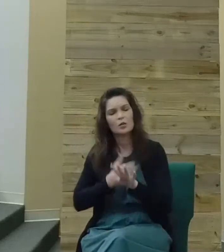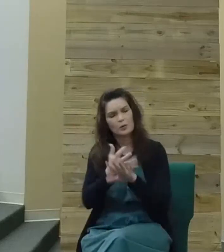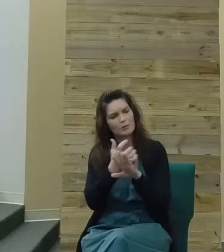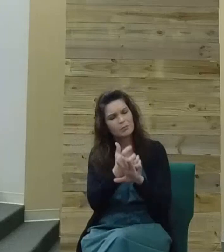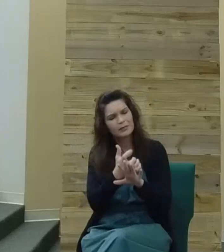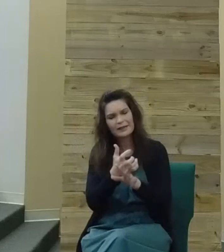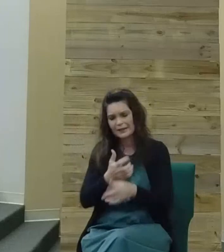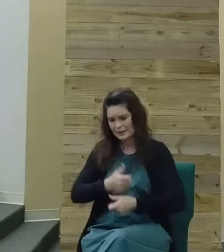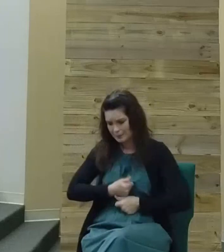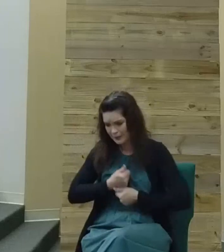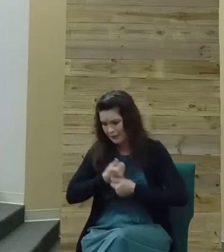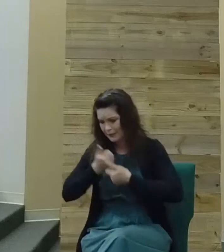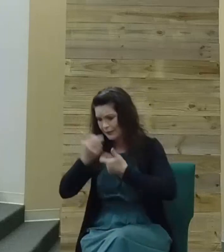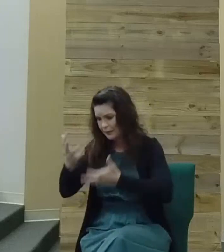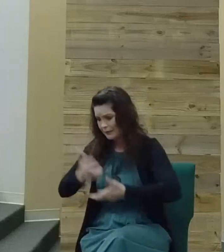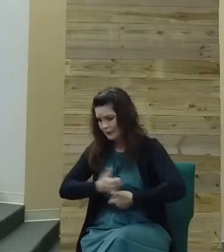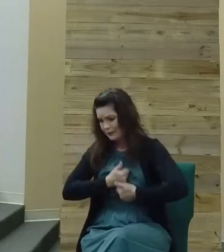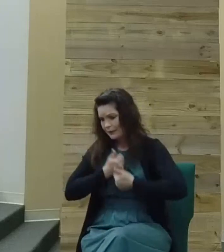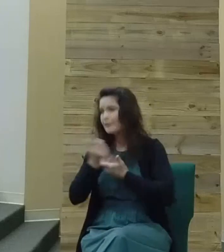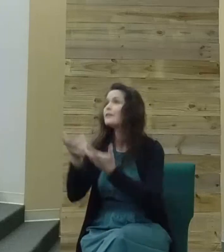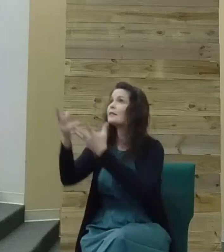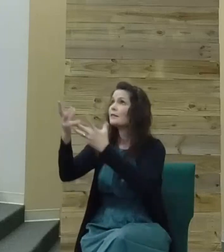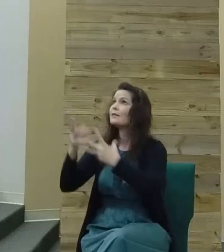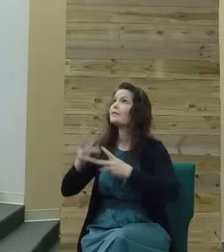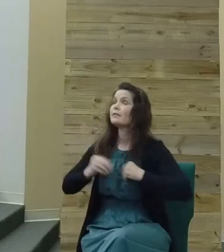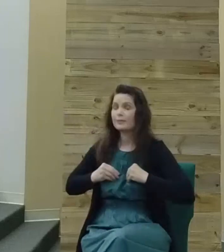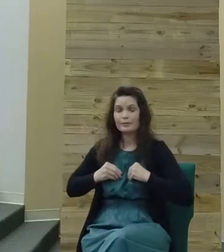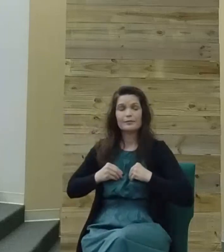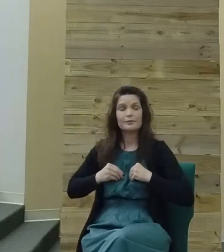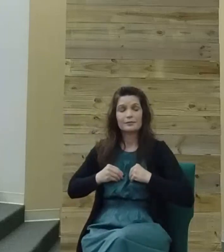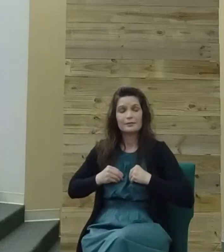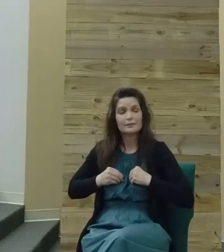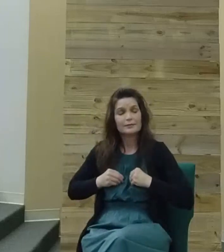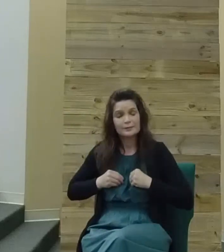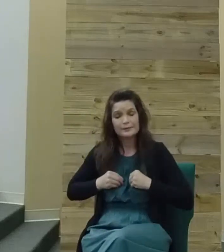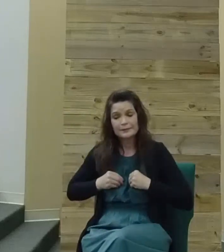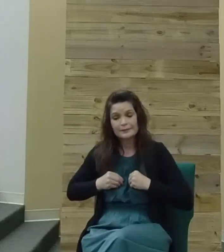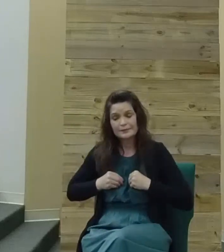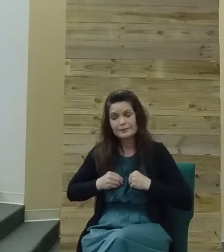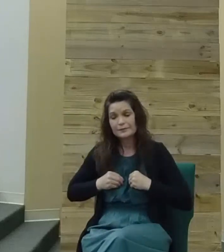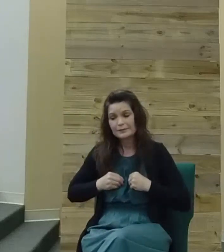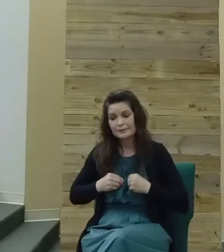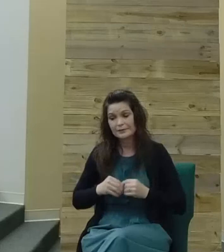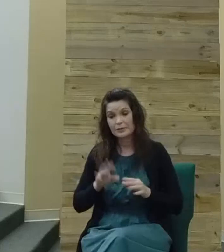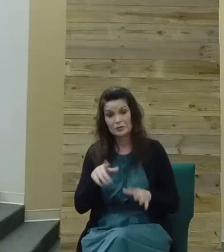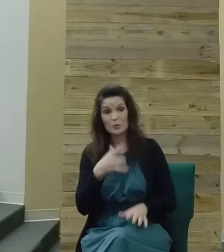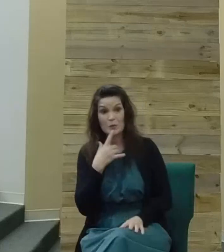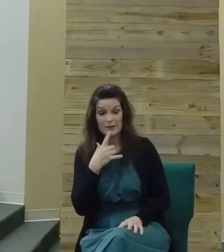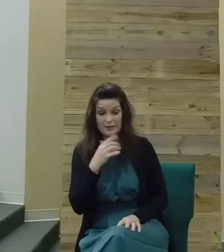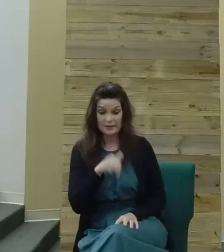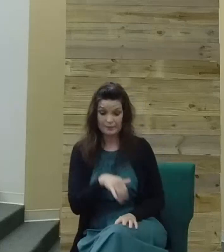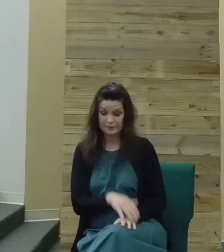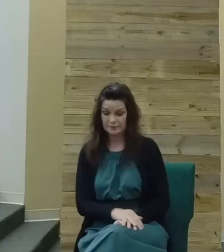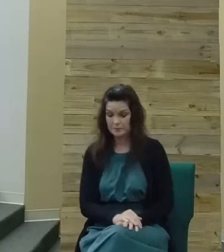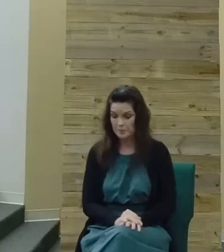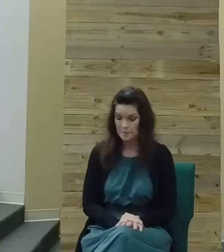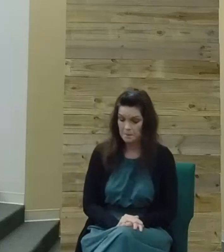be reconciled to God. We appeal to you, don't receive the grace of God in vain. Now, what he's saying